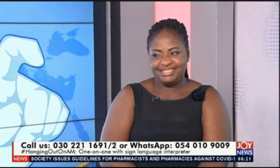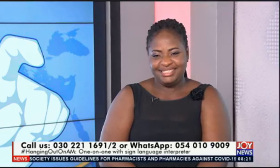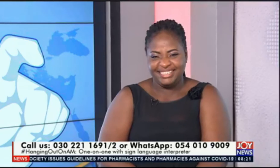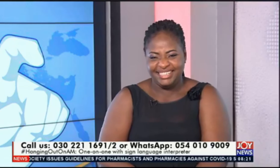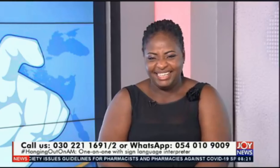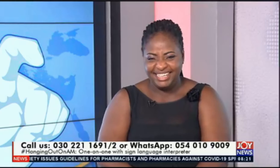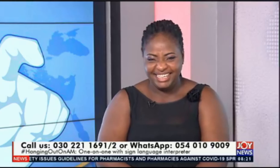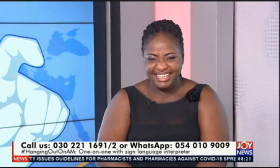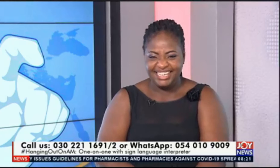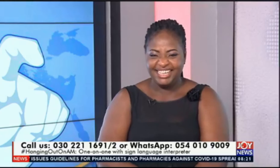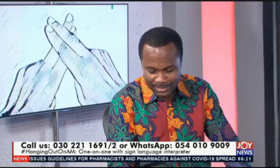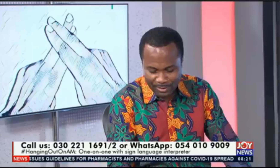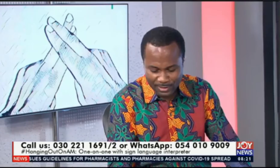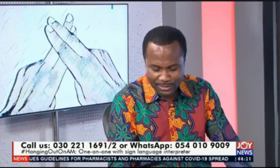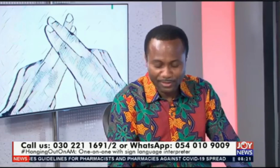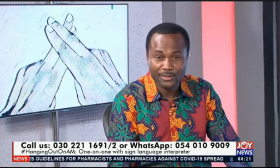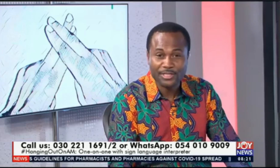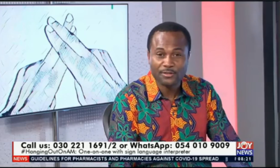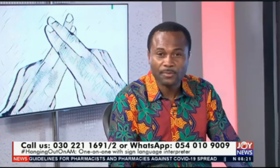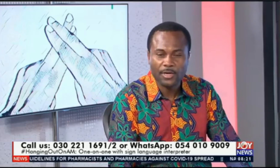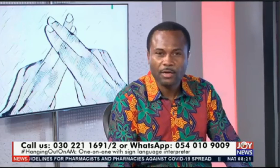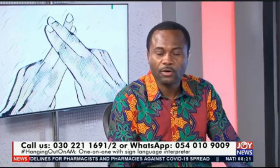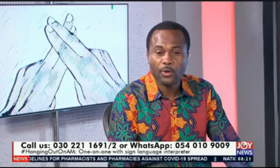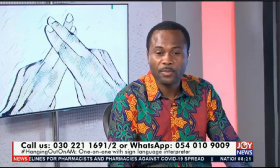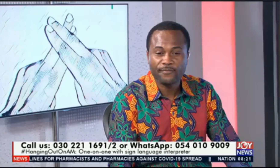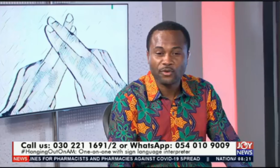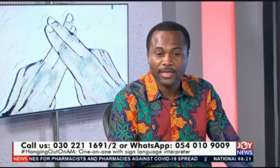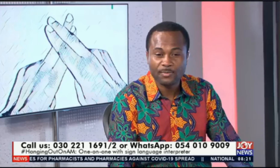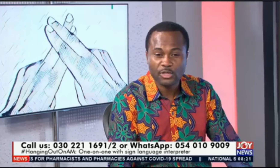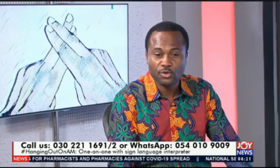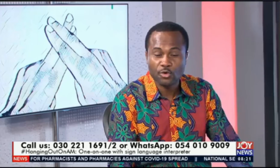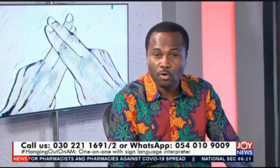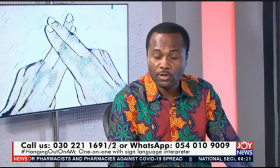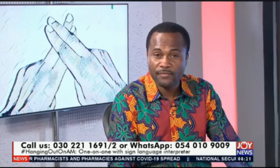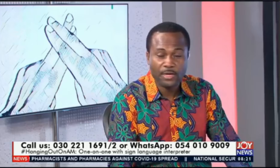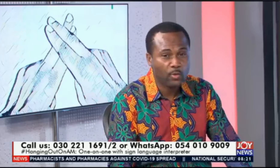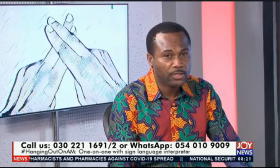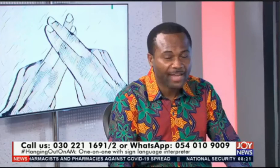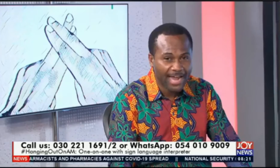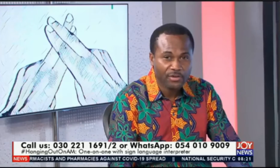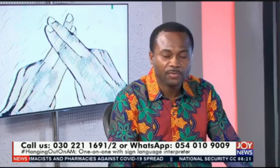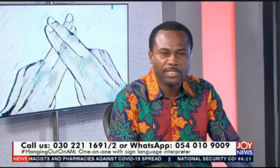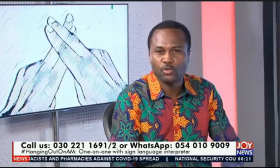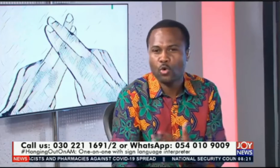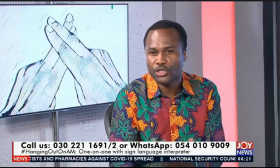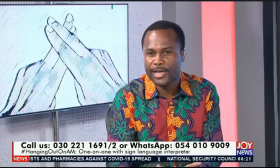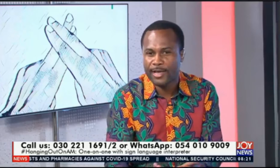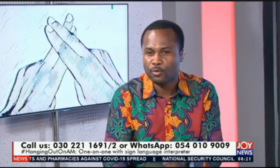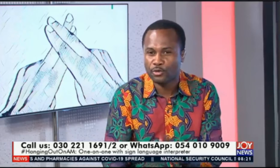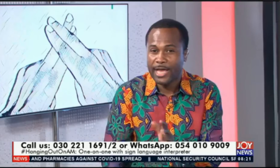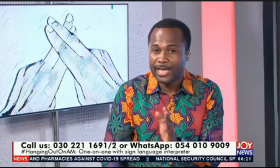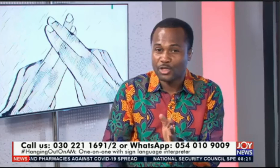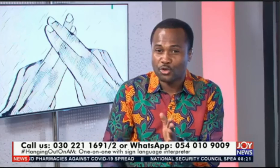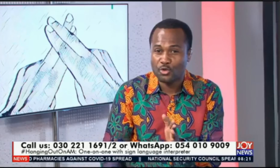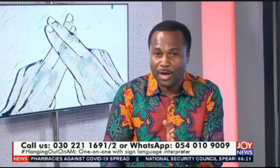text again, so our chat continues. But look, we're opening the phone lines. Make sure you call. You have any words of encouragement. You watch her.